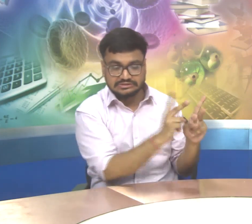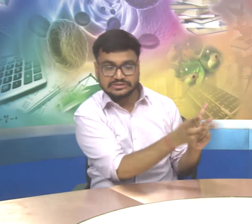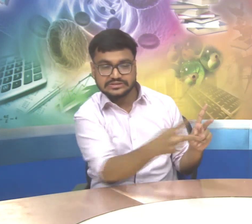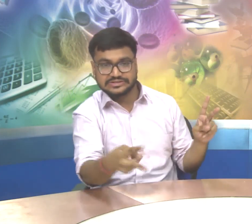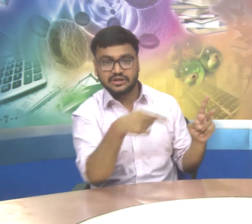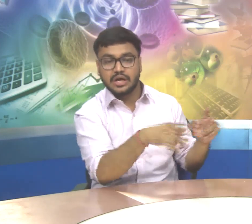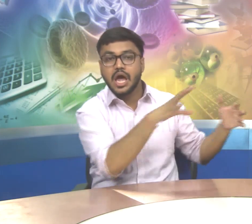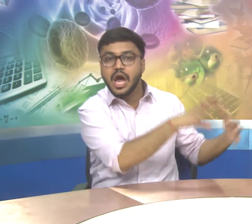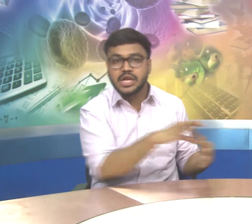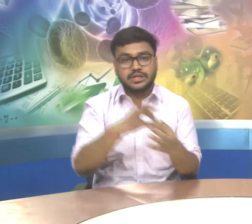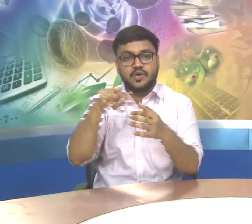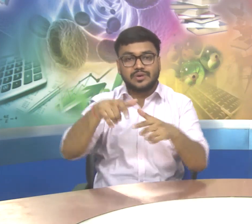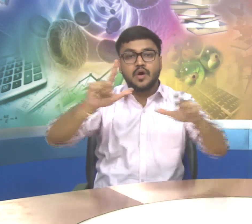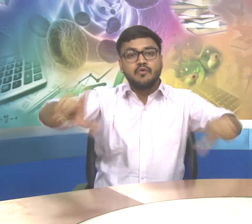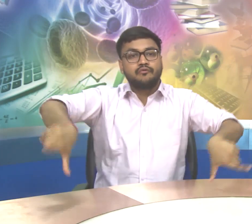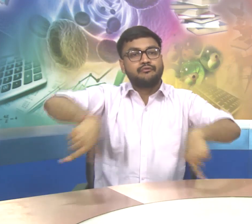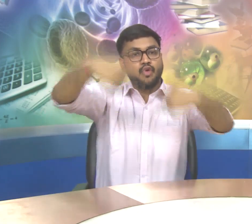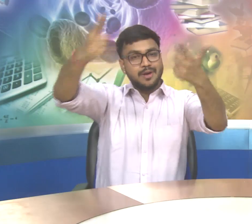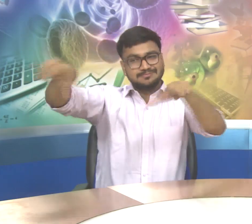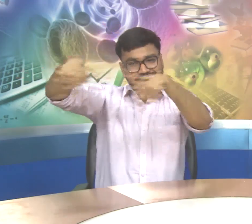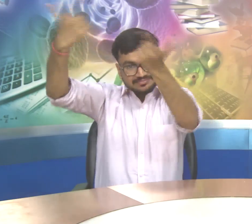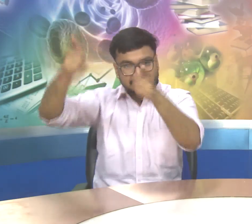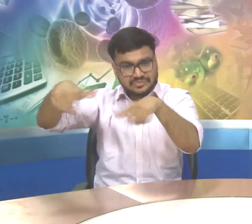formed from dead plants and animals.